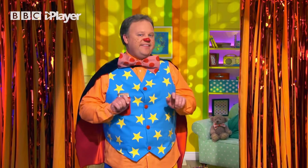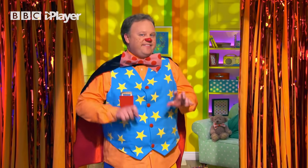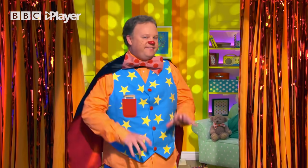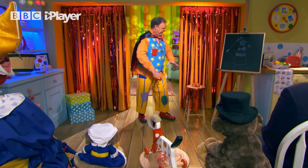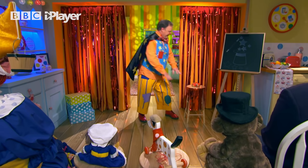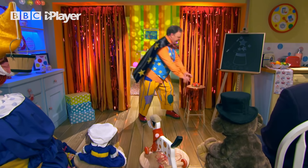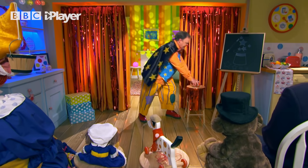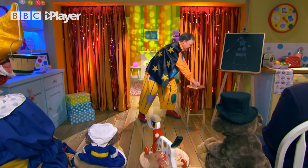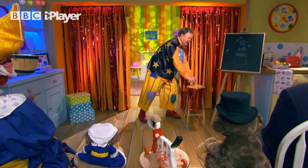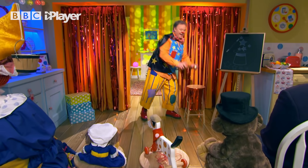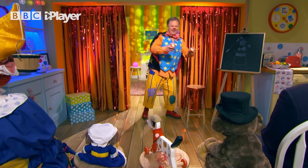Wait.